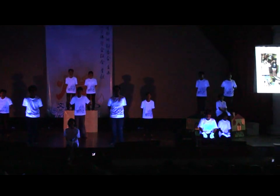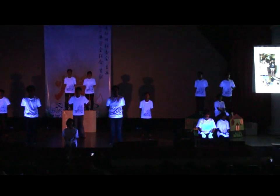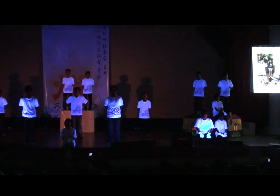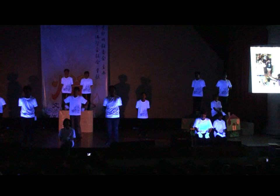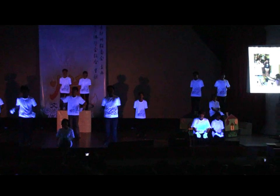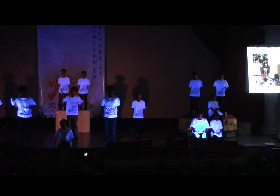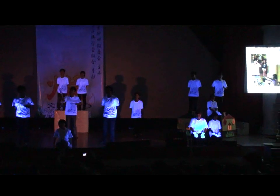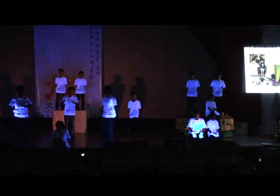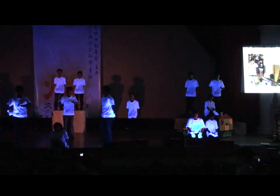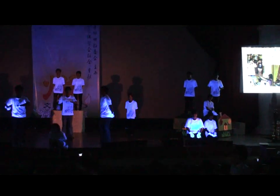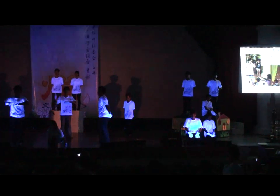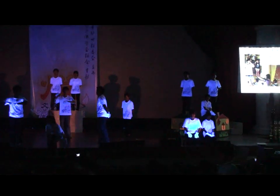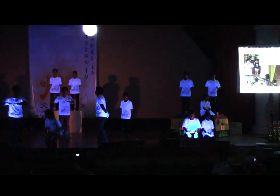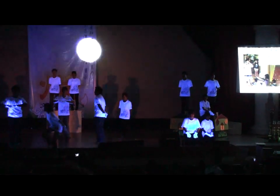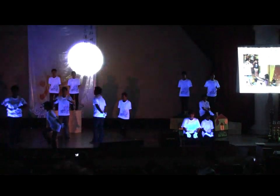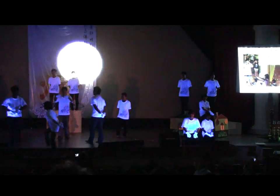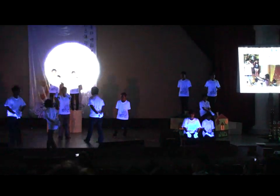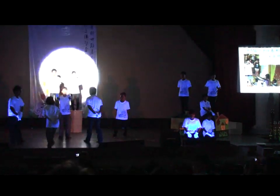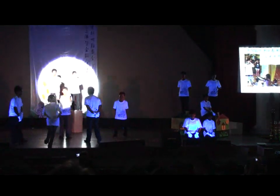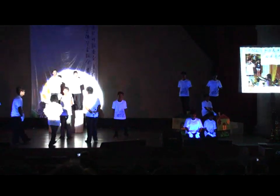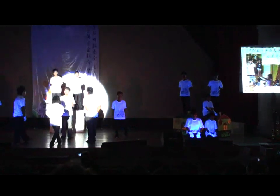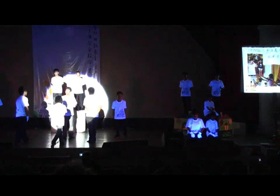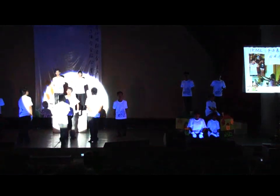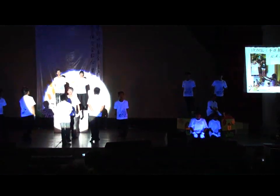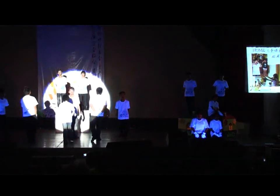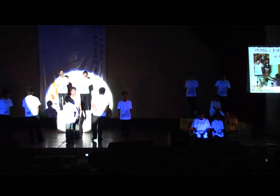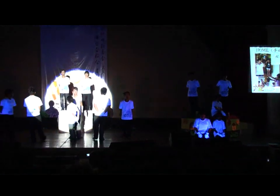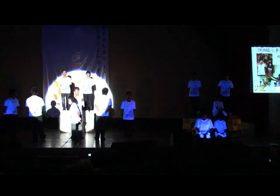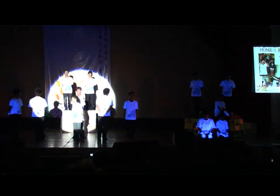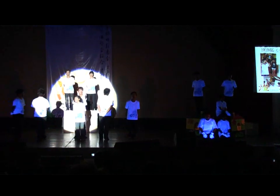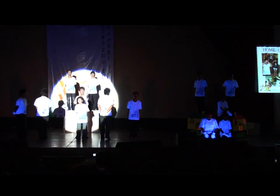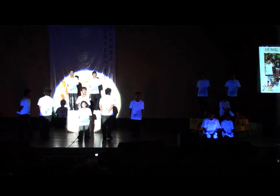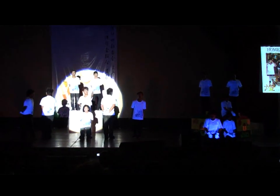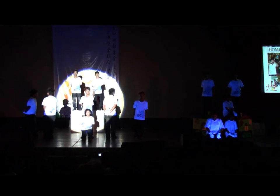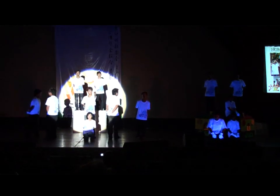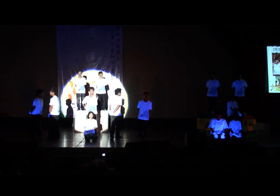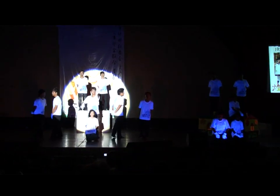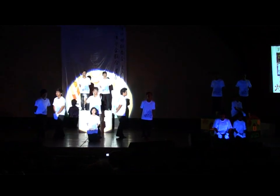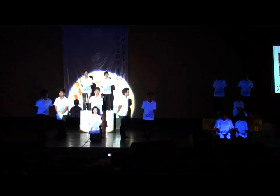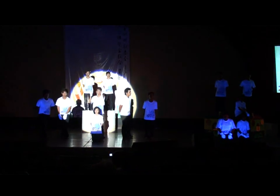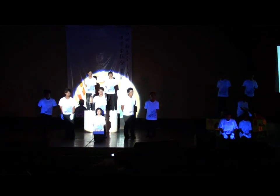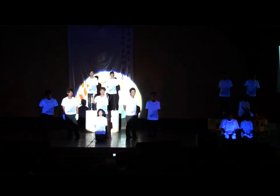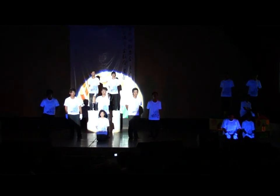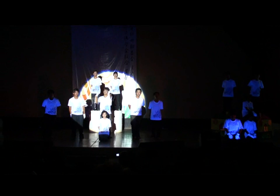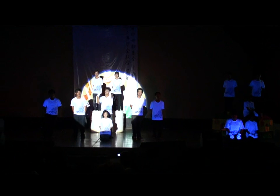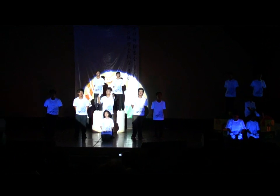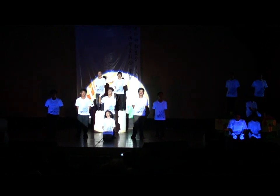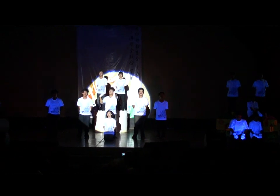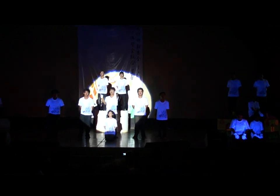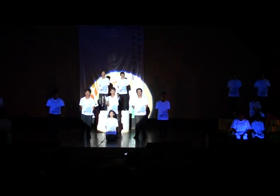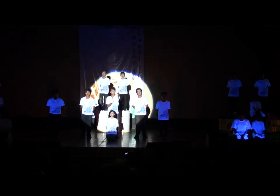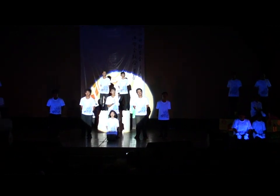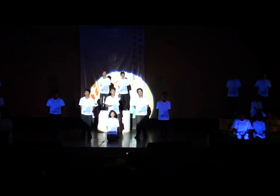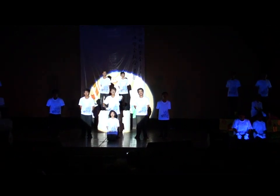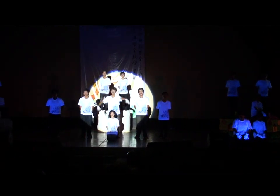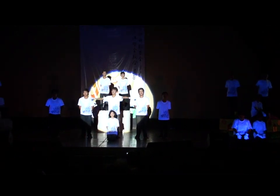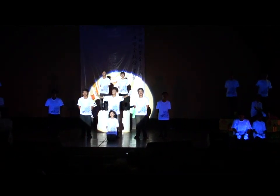I'm not going to wait a day It's going all the way Maybe I'm going to show And I know